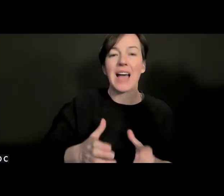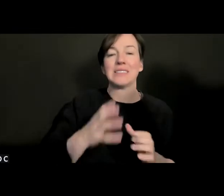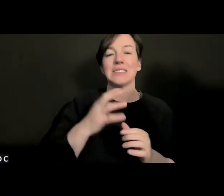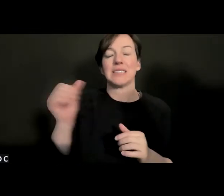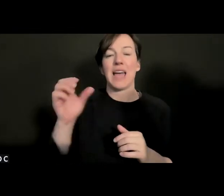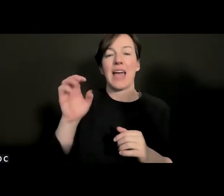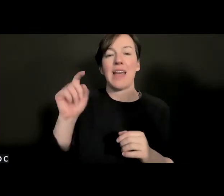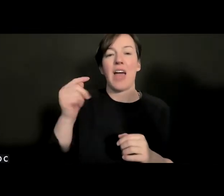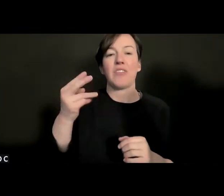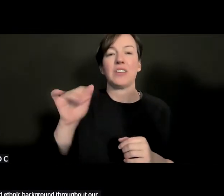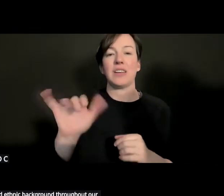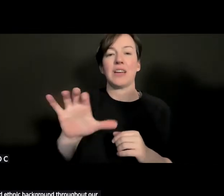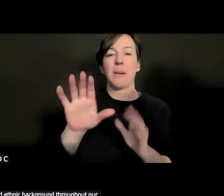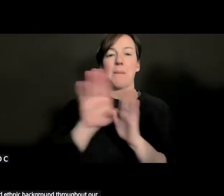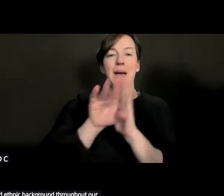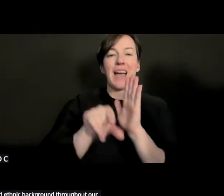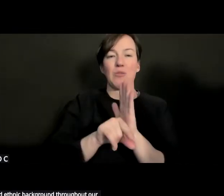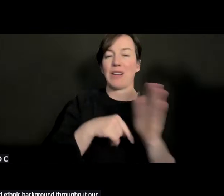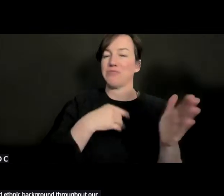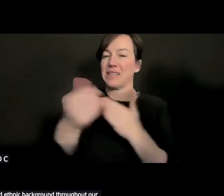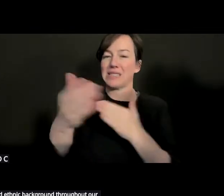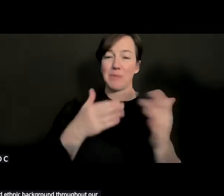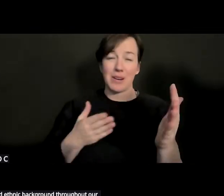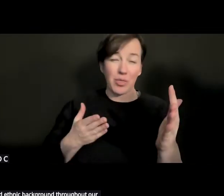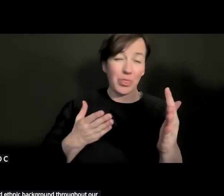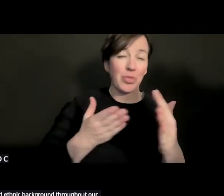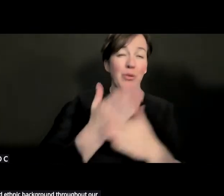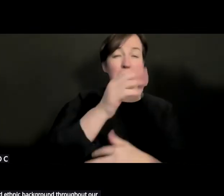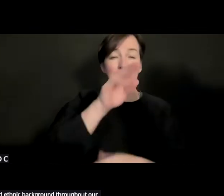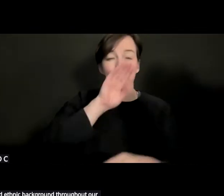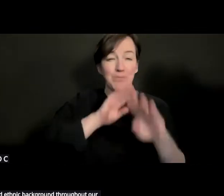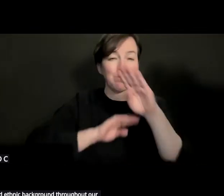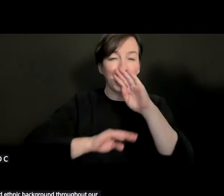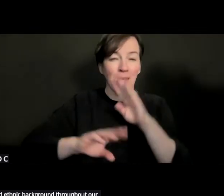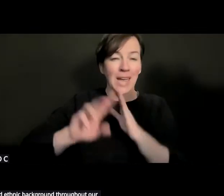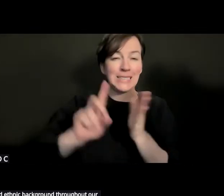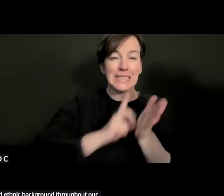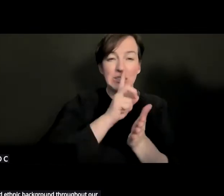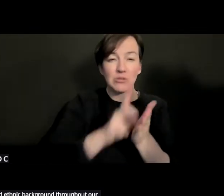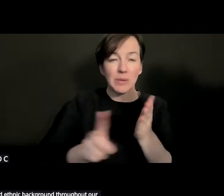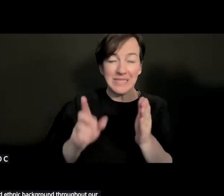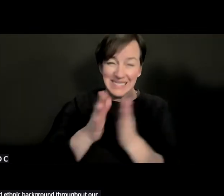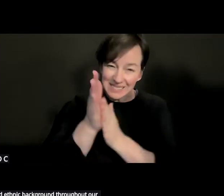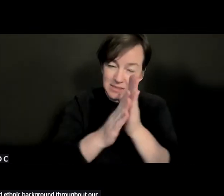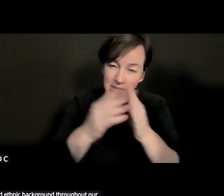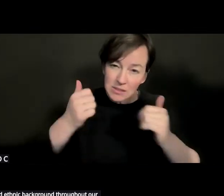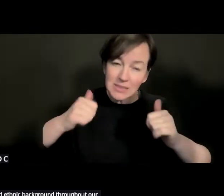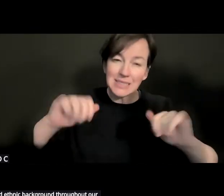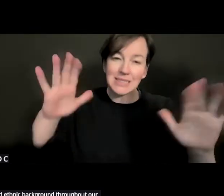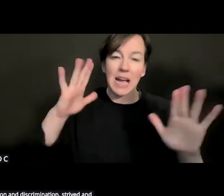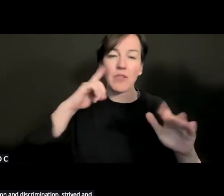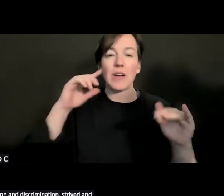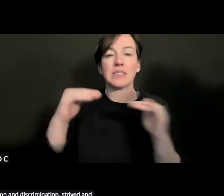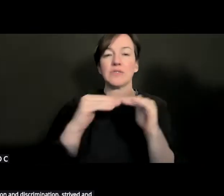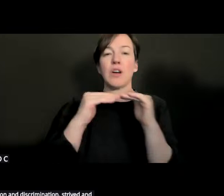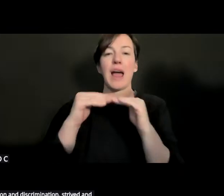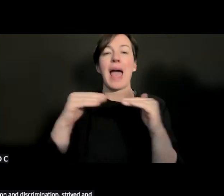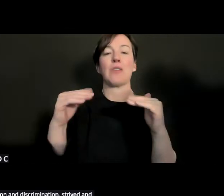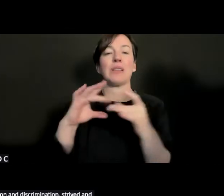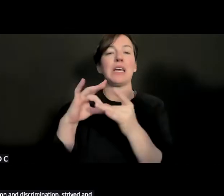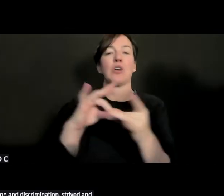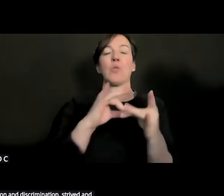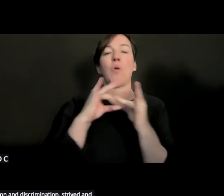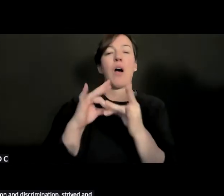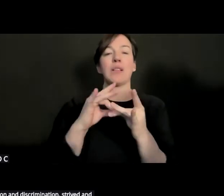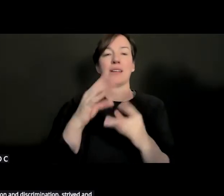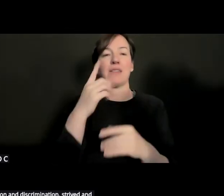history have, despite hardship, exclusion, and discrimination, strived and sacrificed for equity and equality in communities